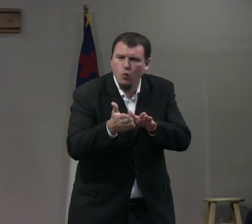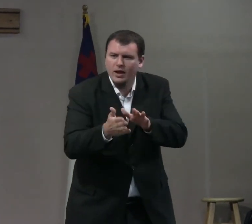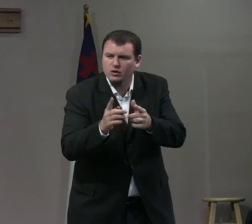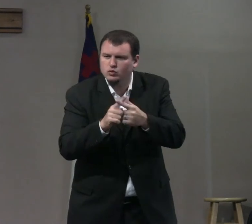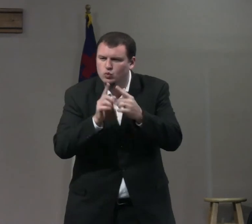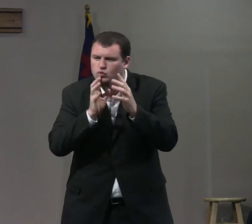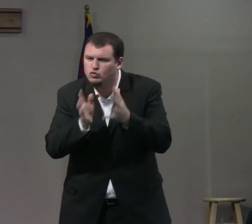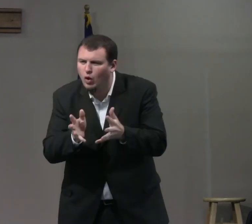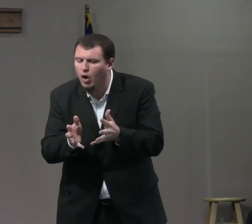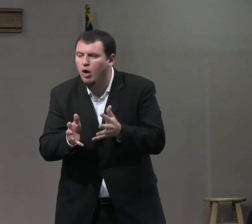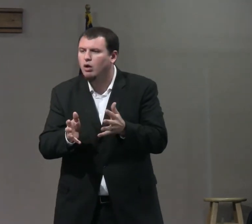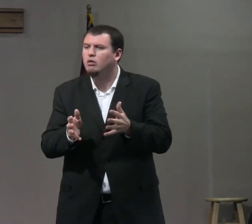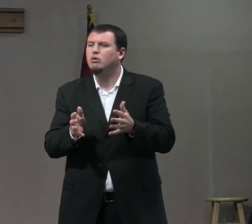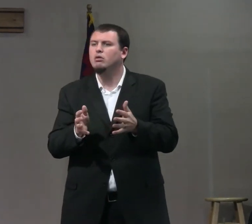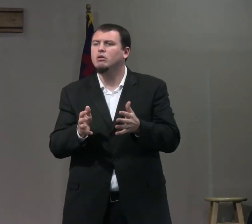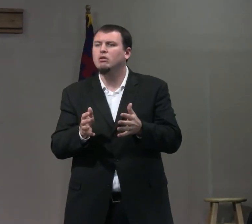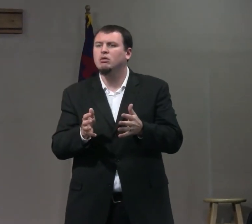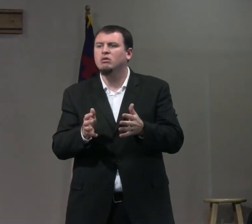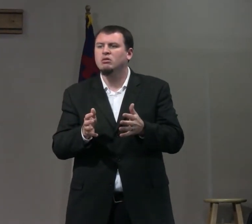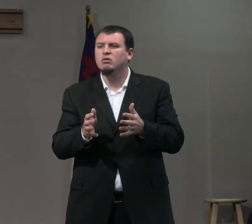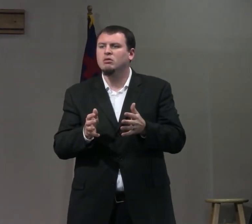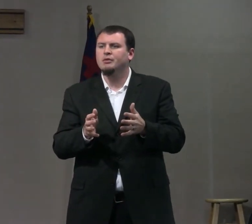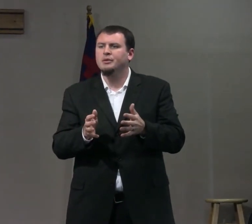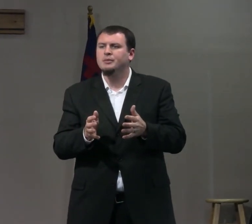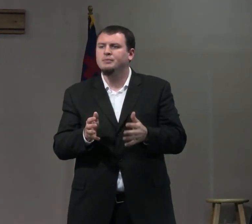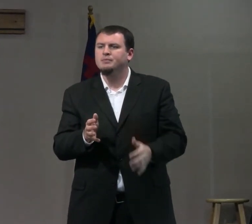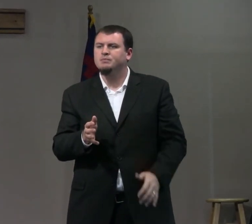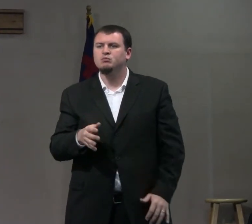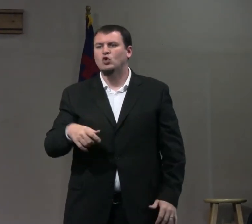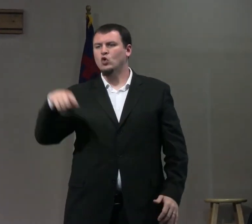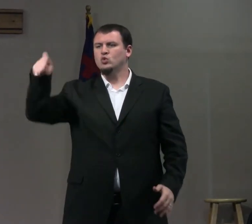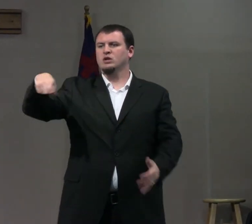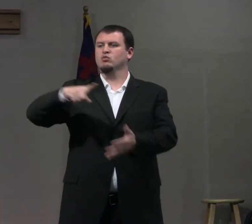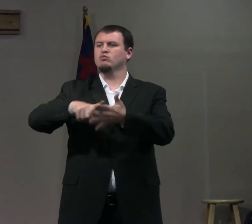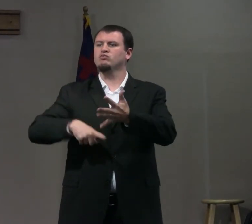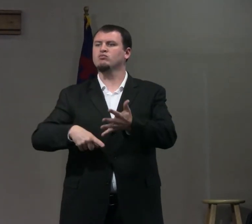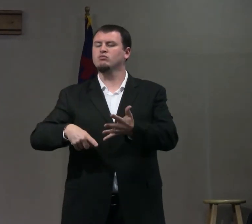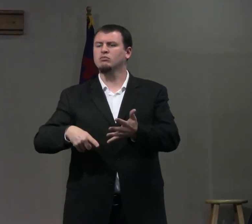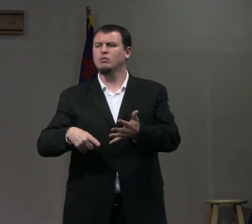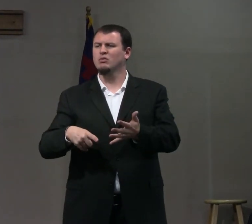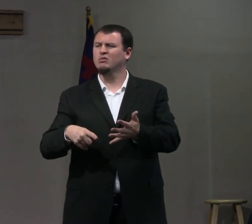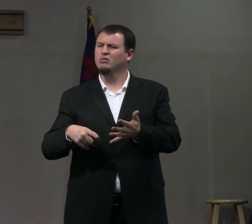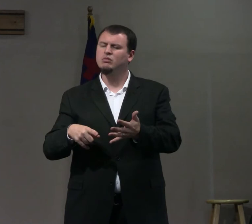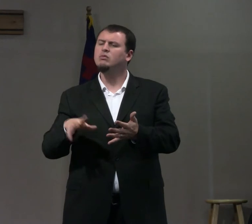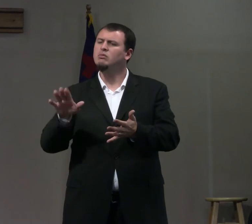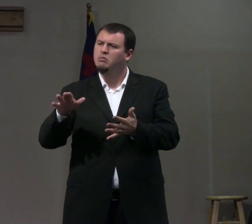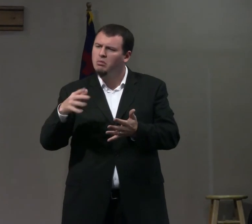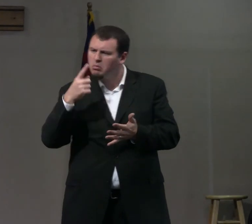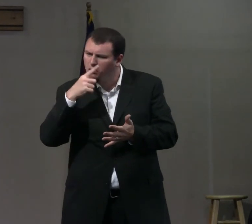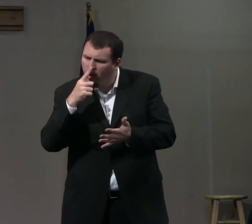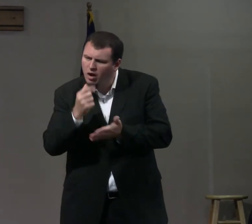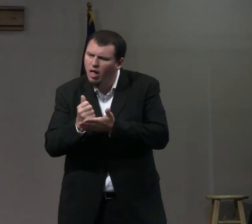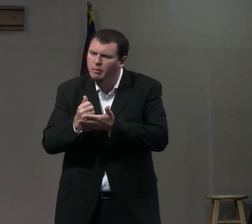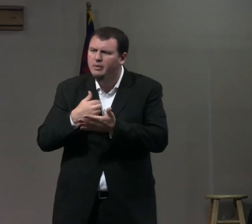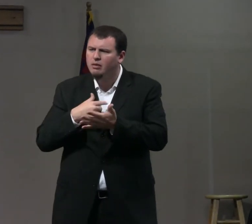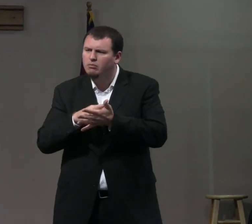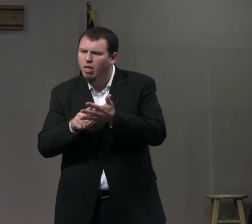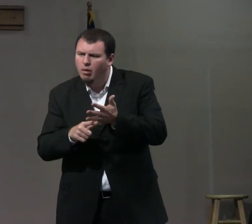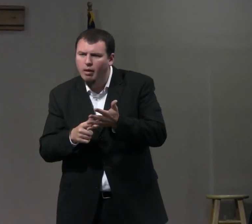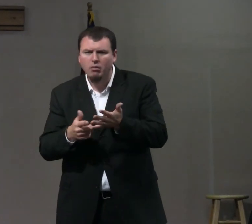and approach them in the right way and how you talk to them. Like, oh, you need to do these things. Or